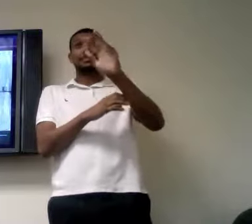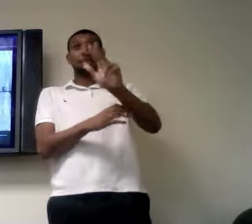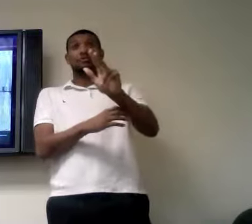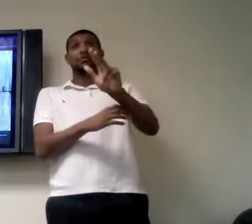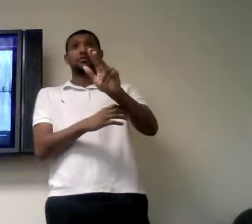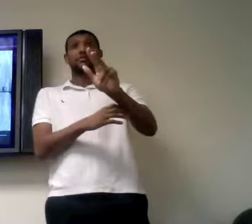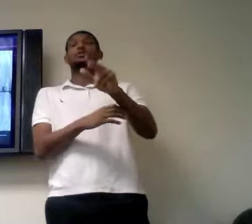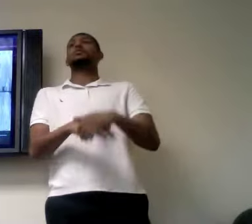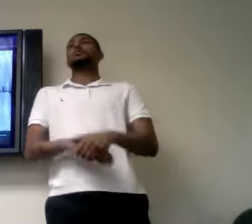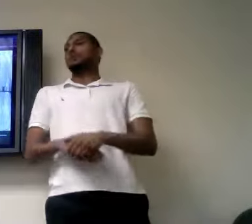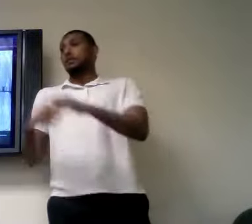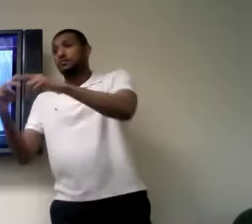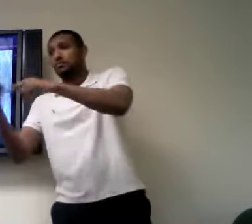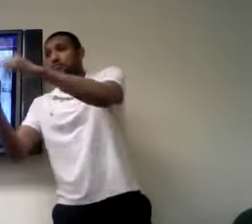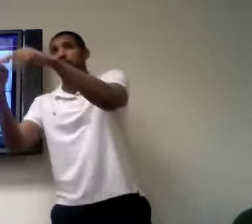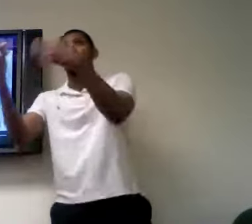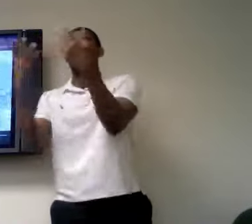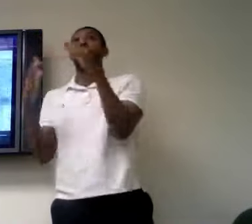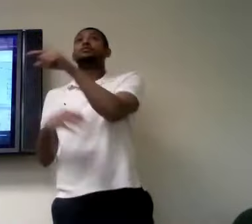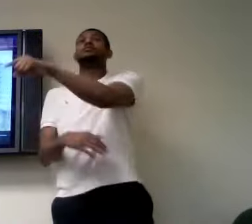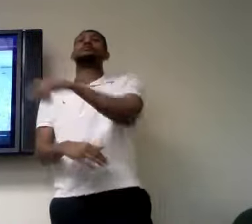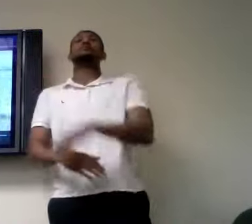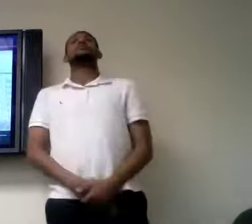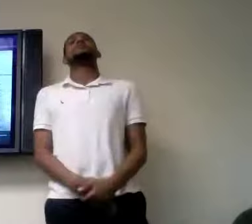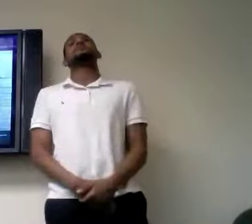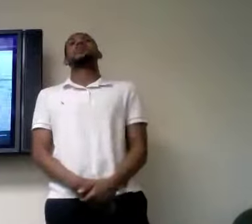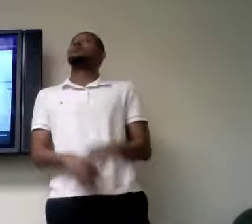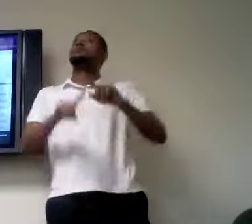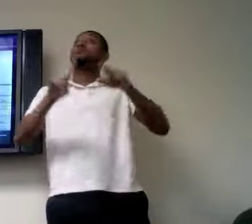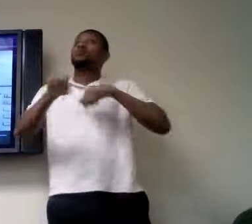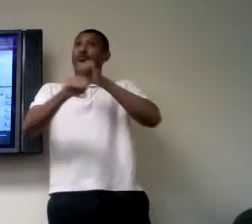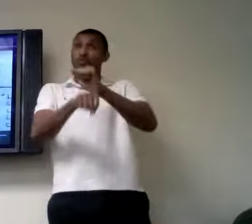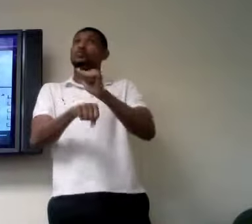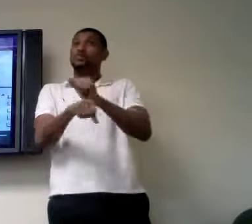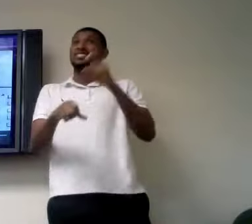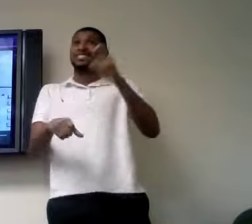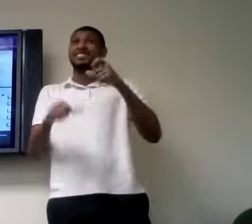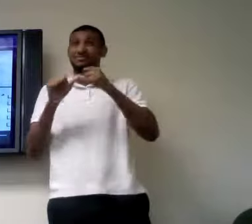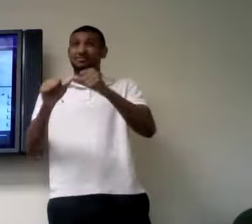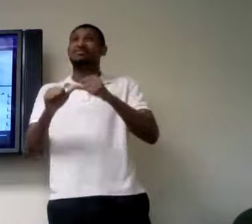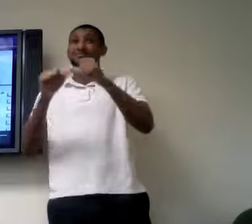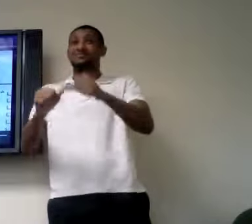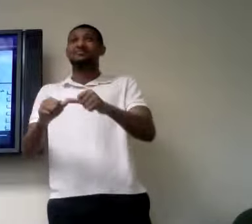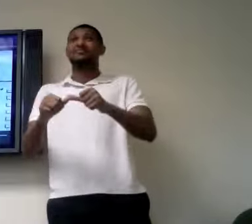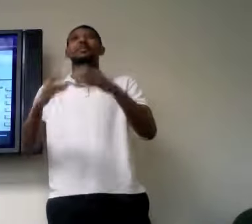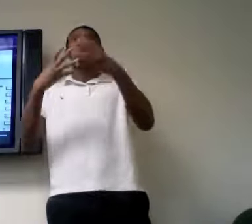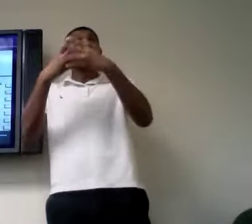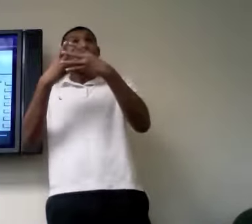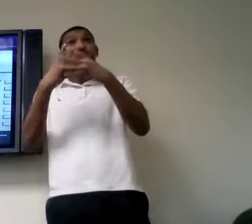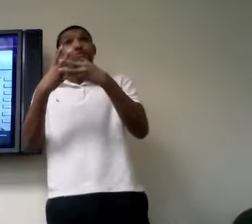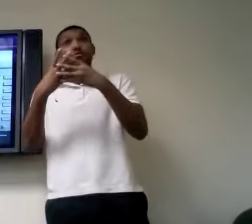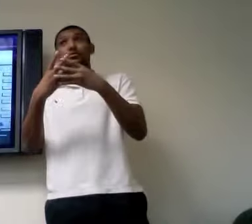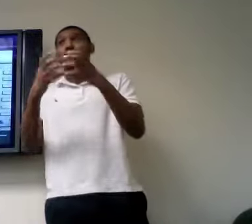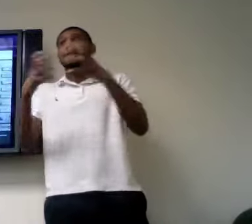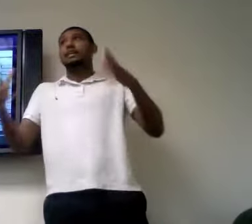been completed. However, much work remained. The prison still lacked barracks for the guards, a